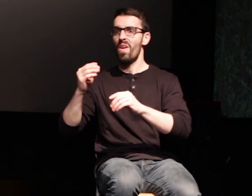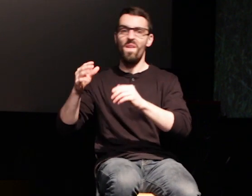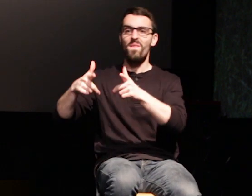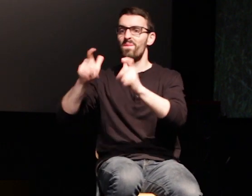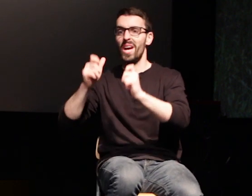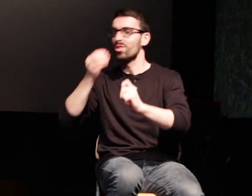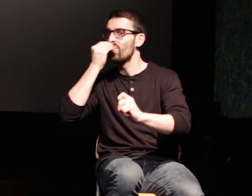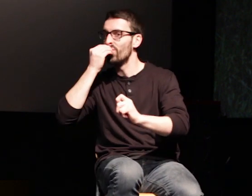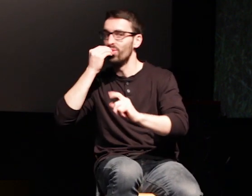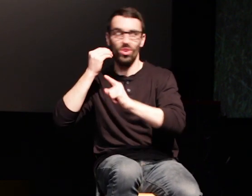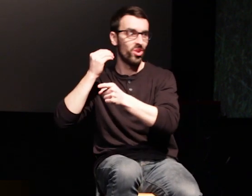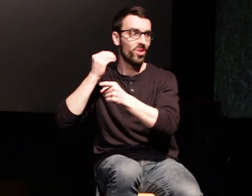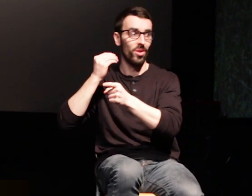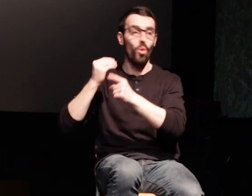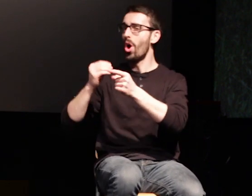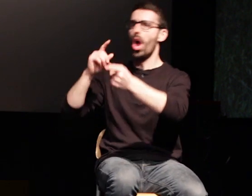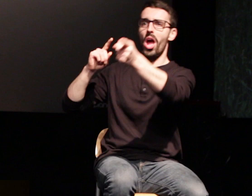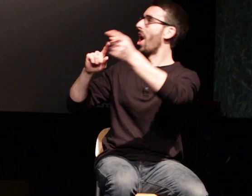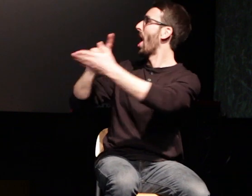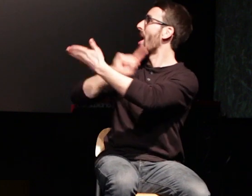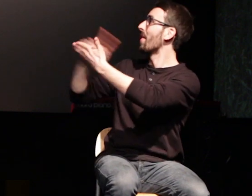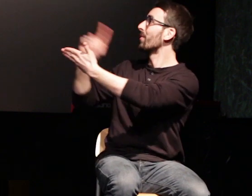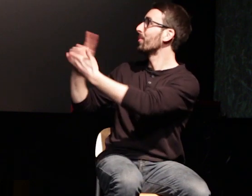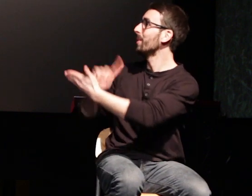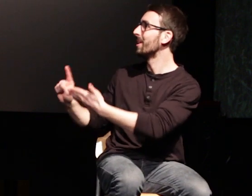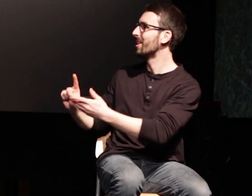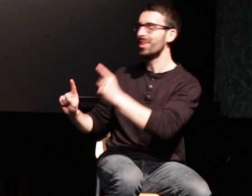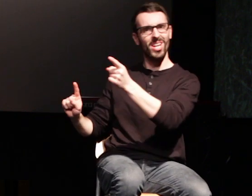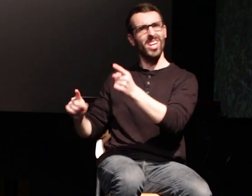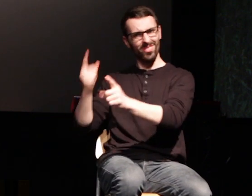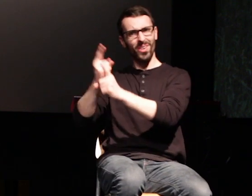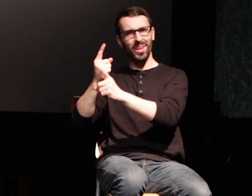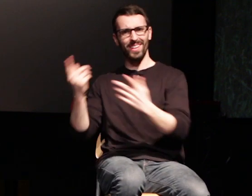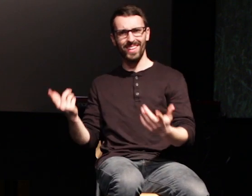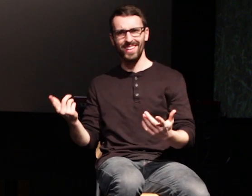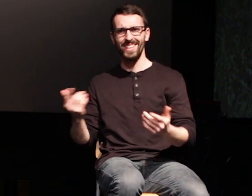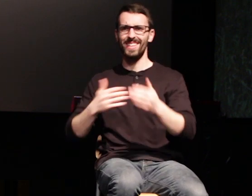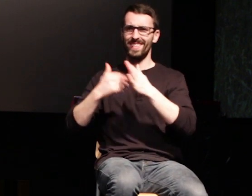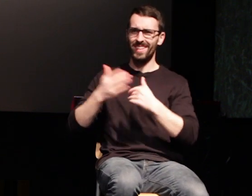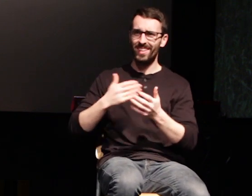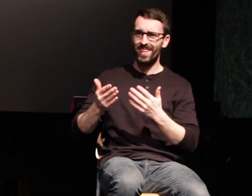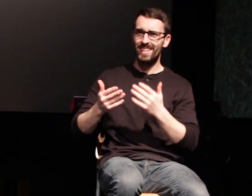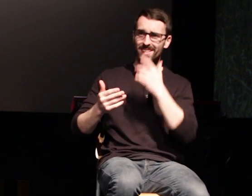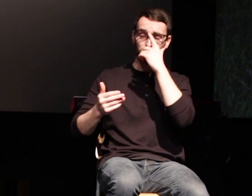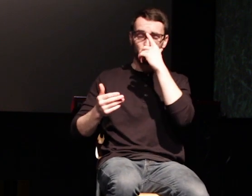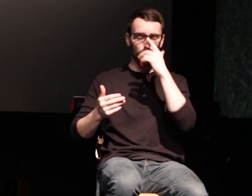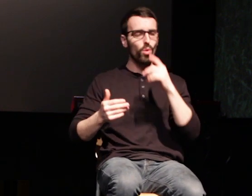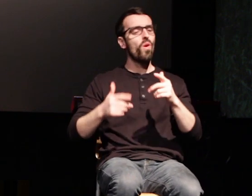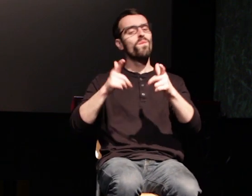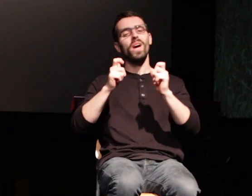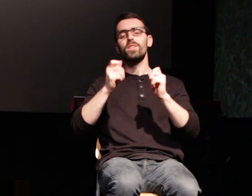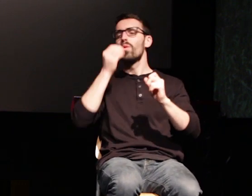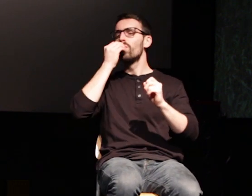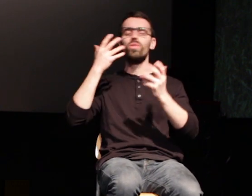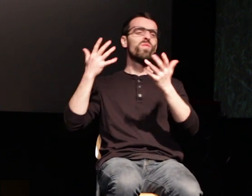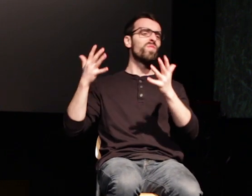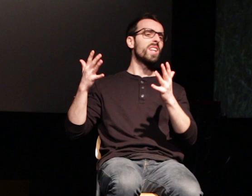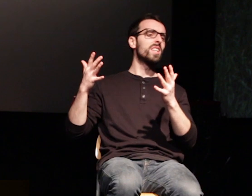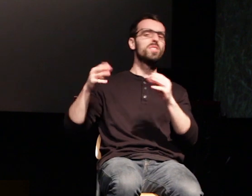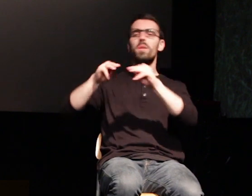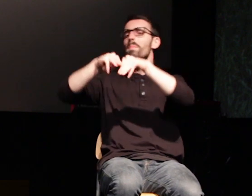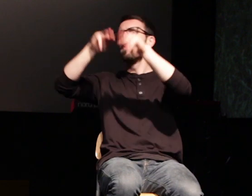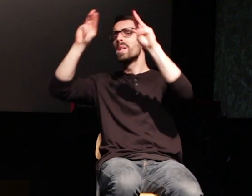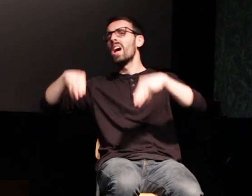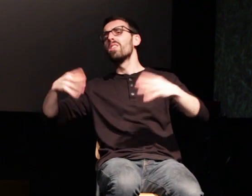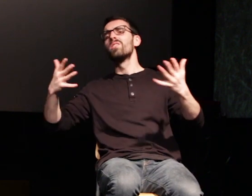Every week, okay, all right, every day. I'm with you, every day. And you ever do this? You go, okay, no fast food, we're done with this, McDonald's, sayonara, see you